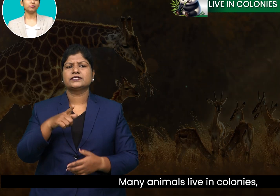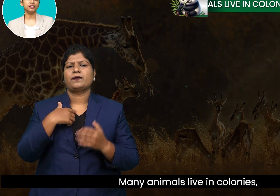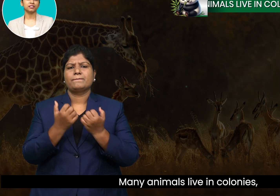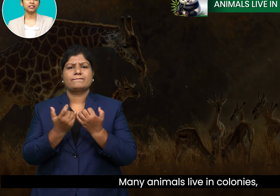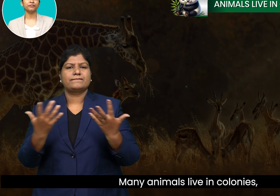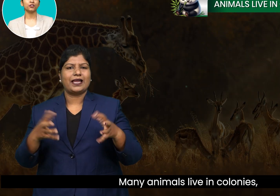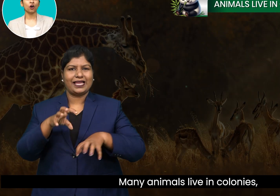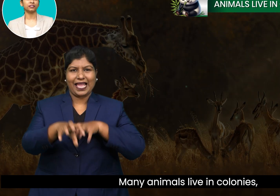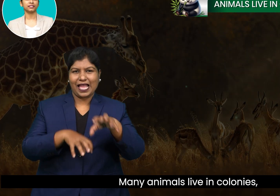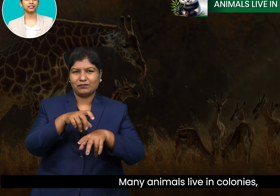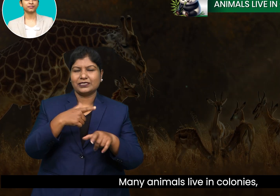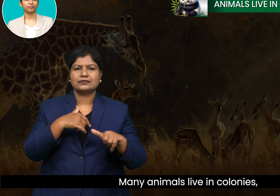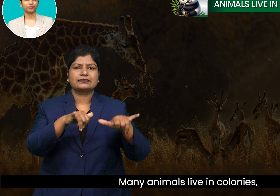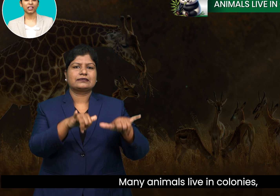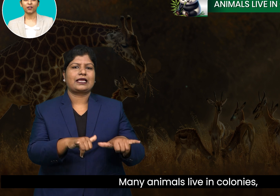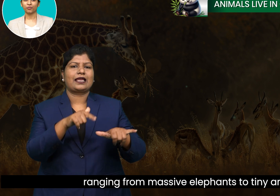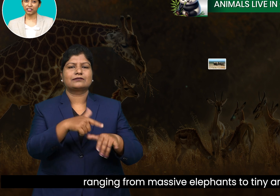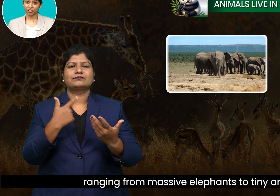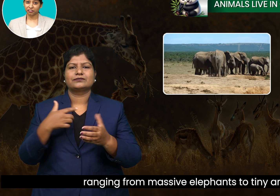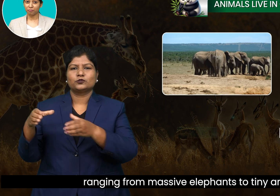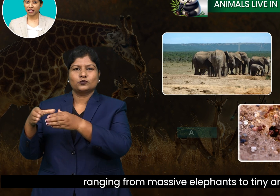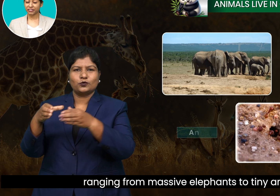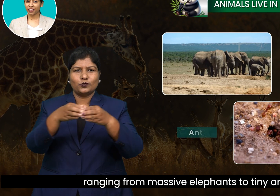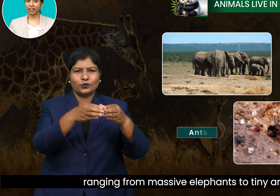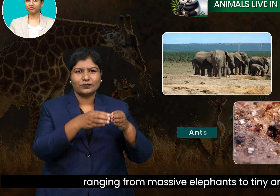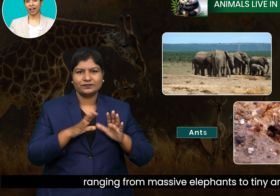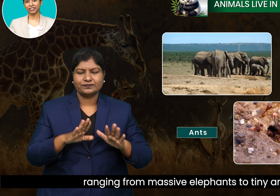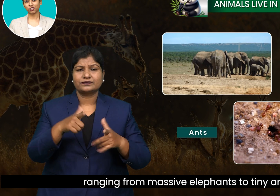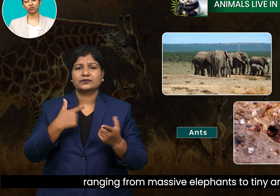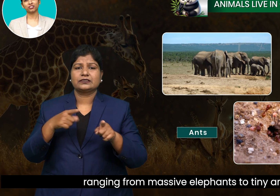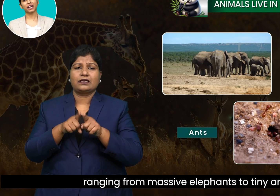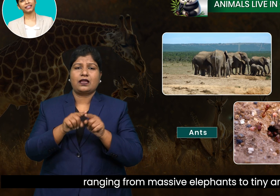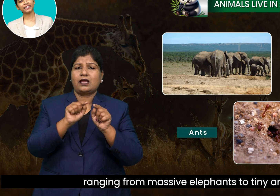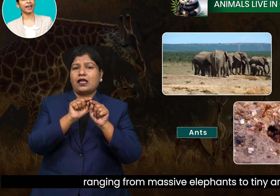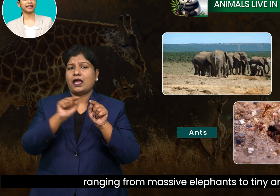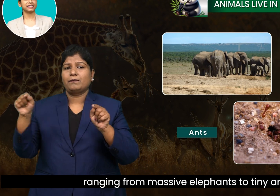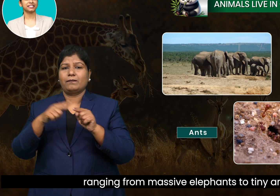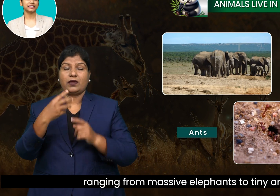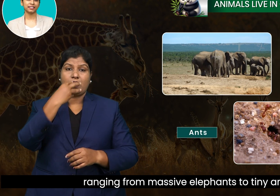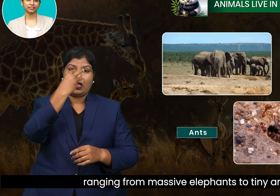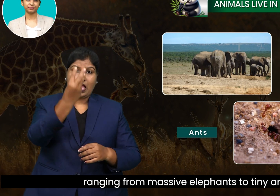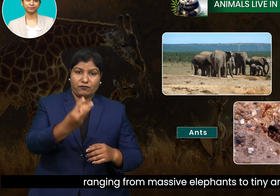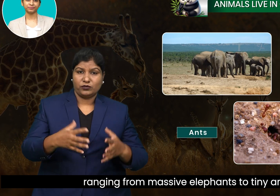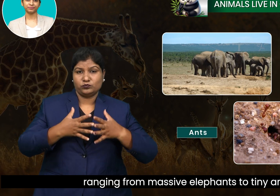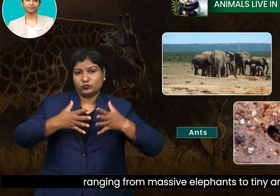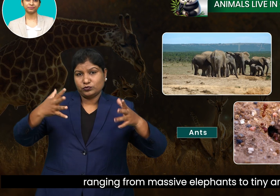Many animals live in colonies, ranging from massive elephants to tiny ants.